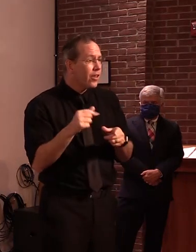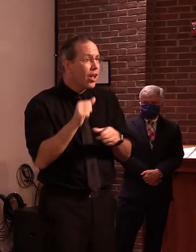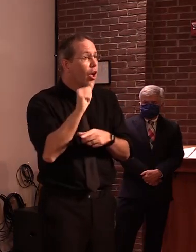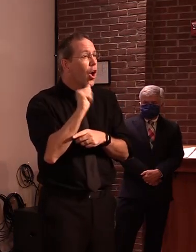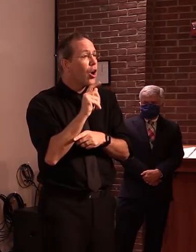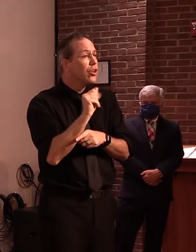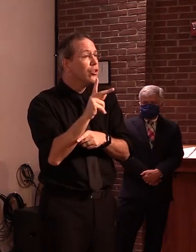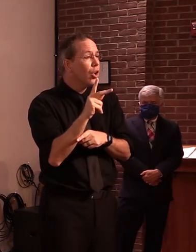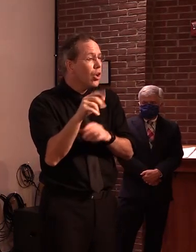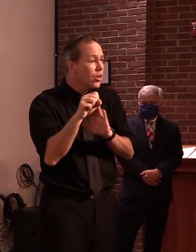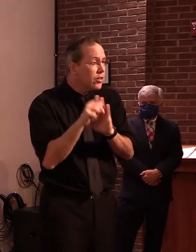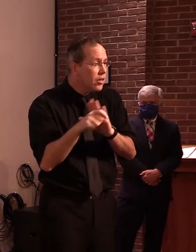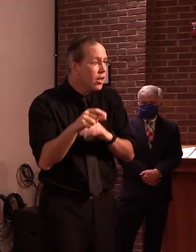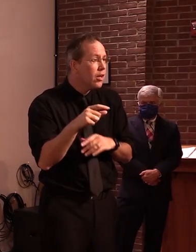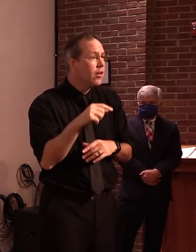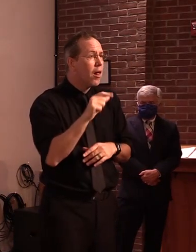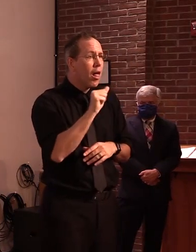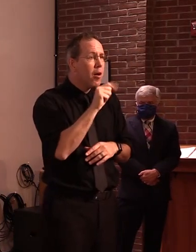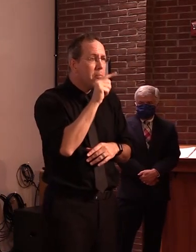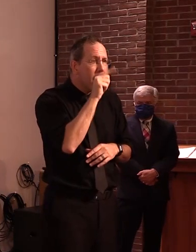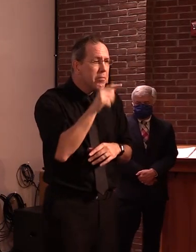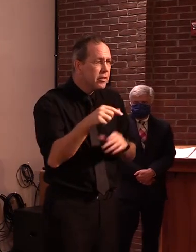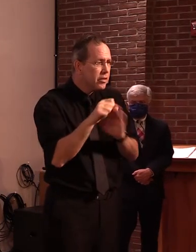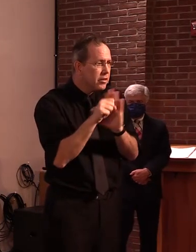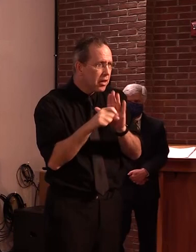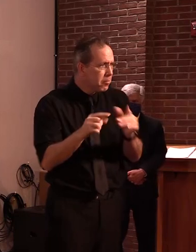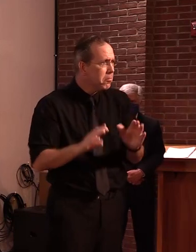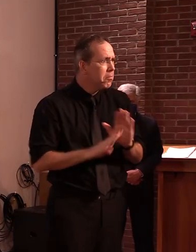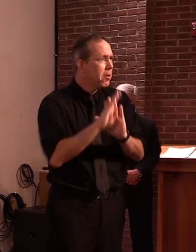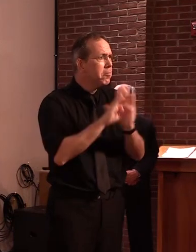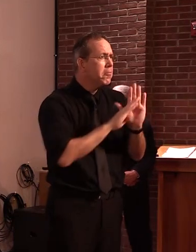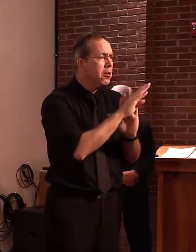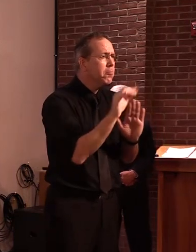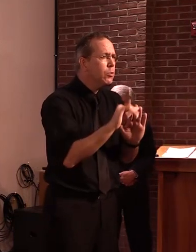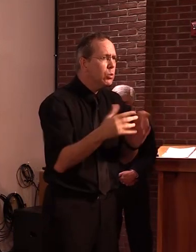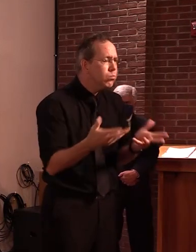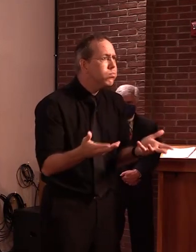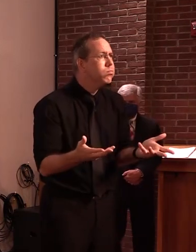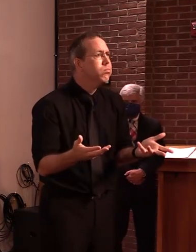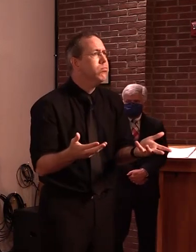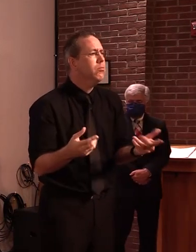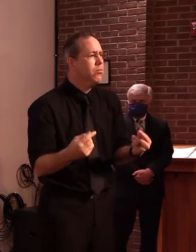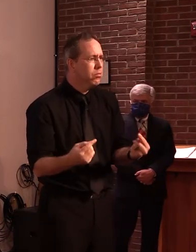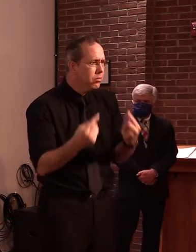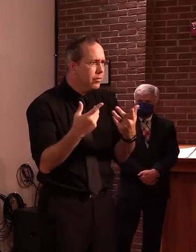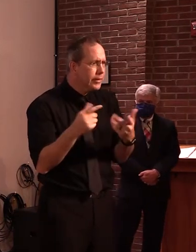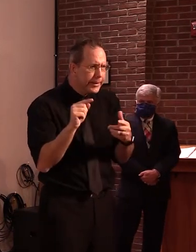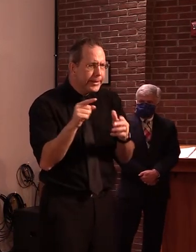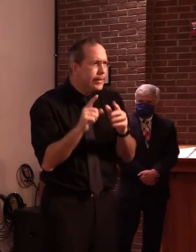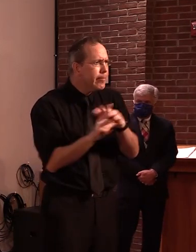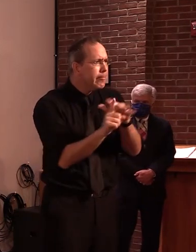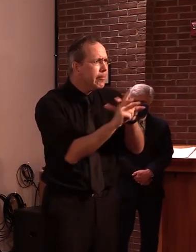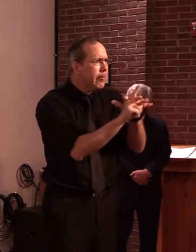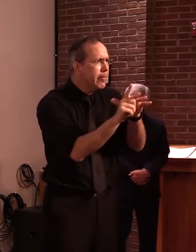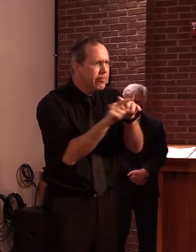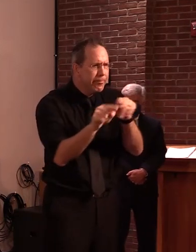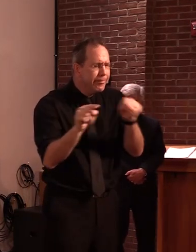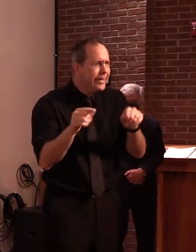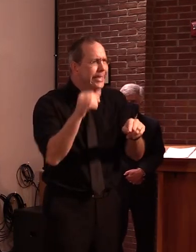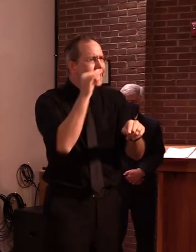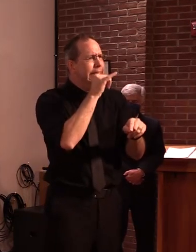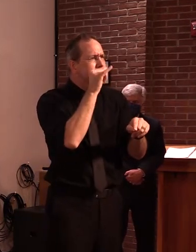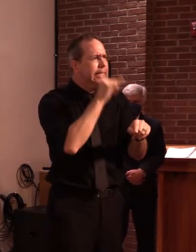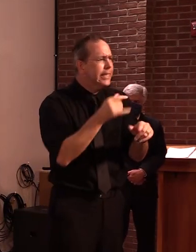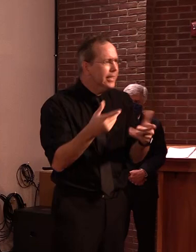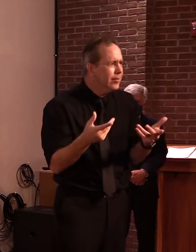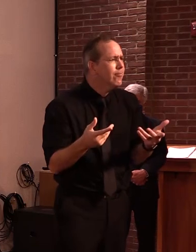were experiencing, and they imposed a mass mandate. Some of them, some states did at that point